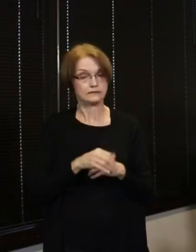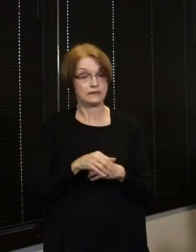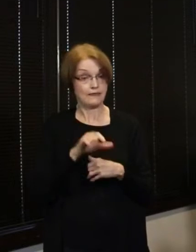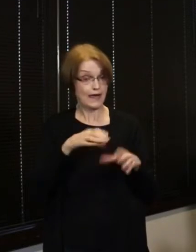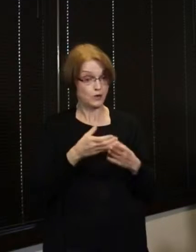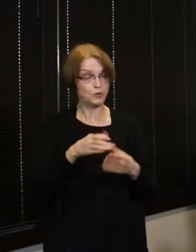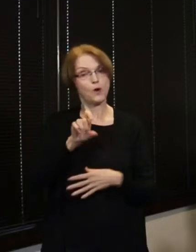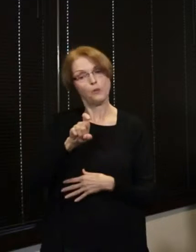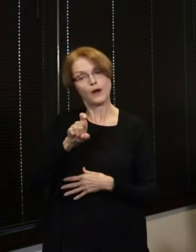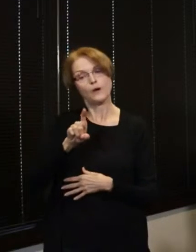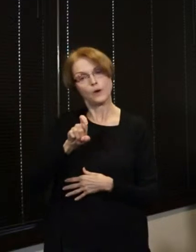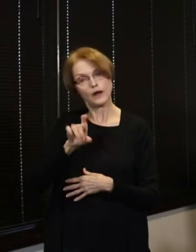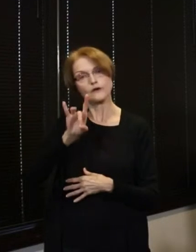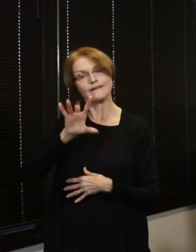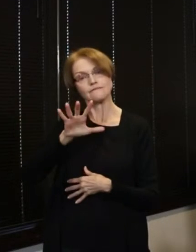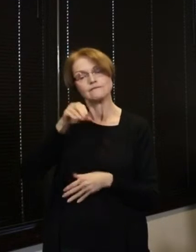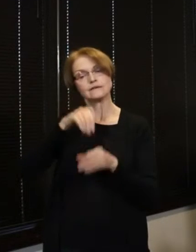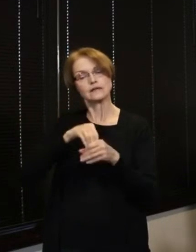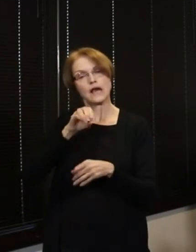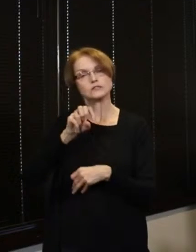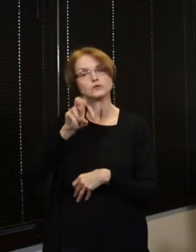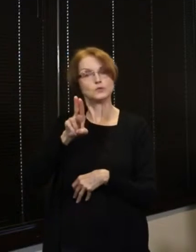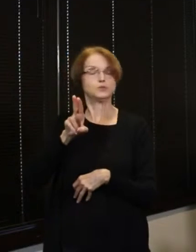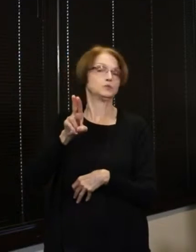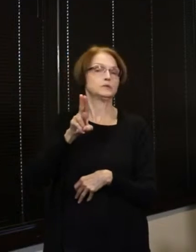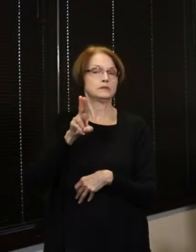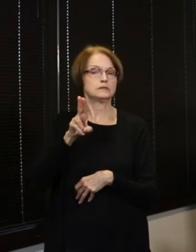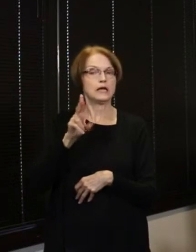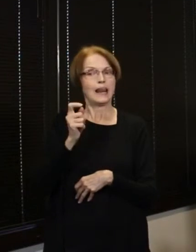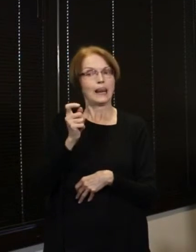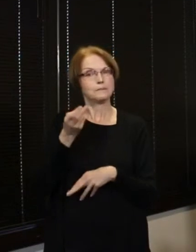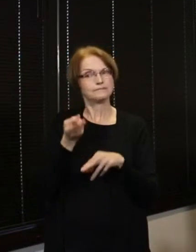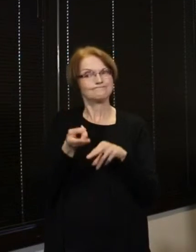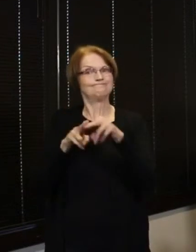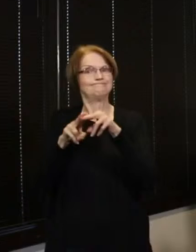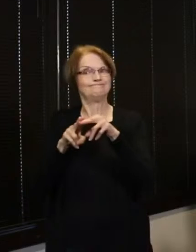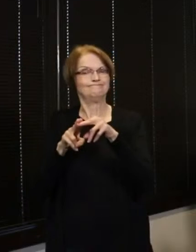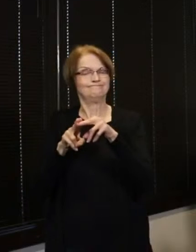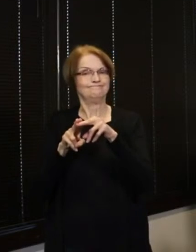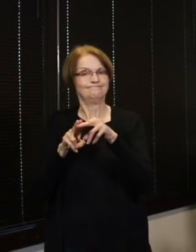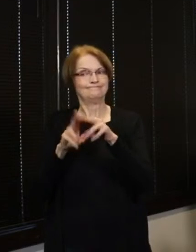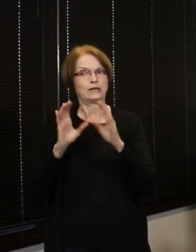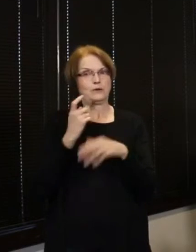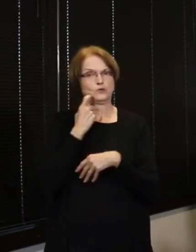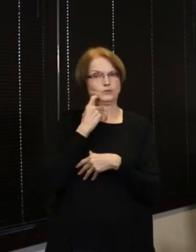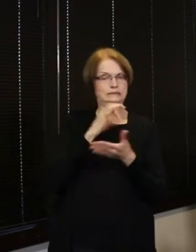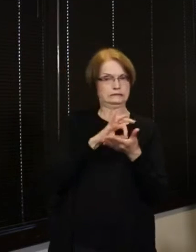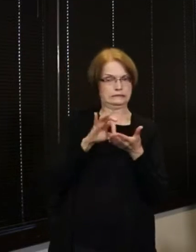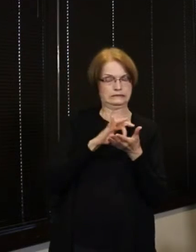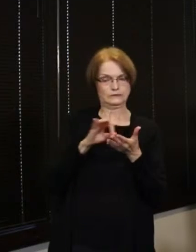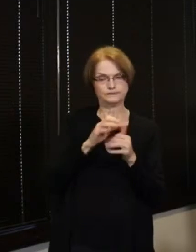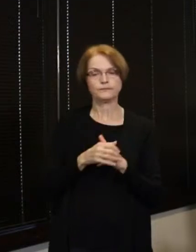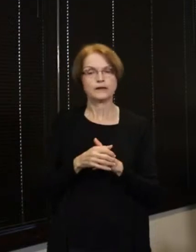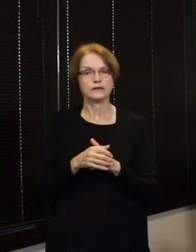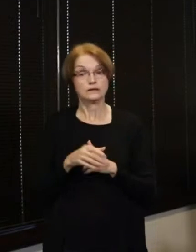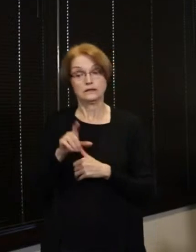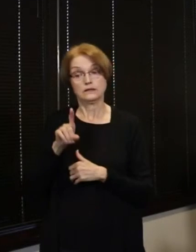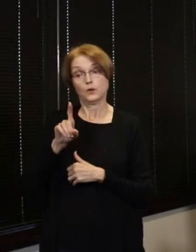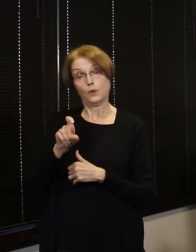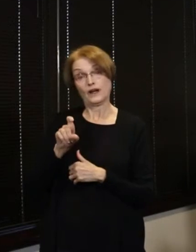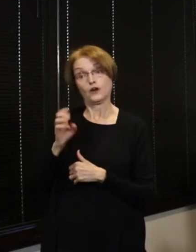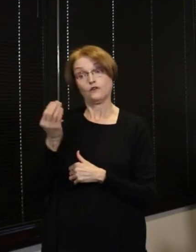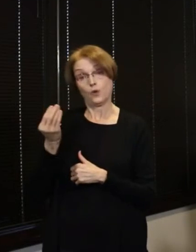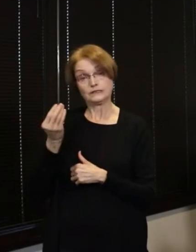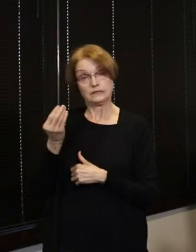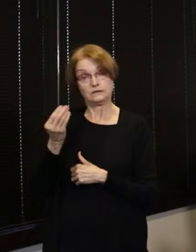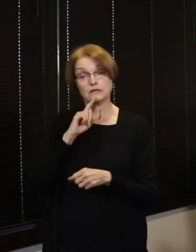185 patients are in the intensive care unit, which is a little bit elevated from our most recent census. And we have